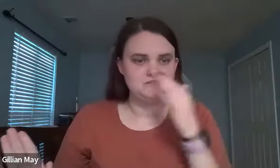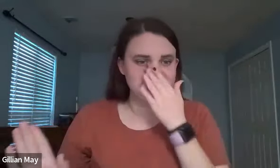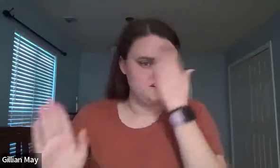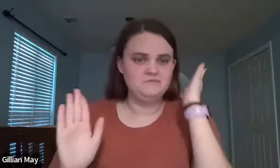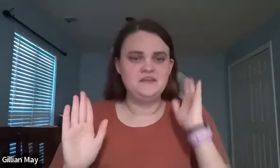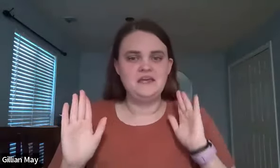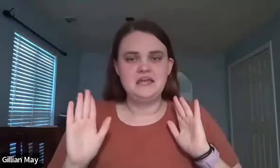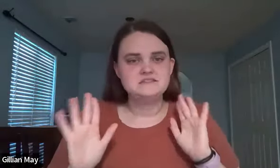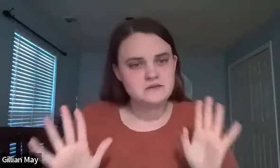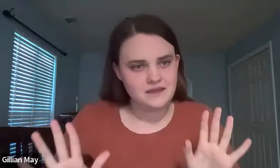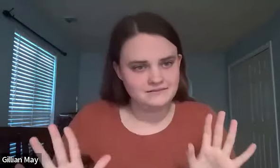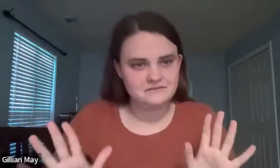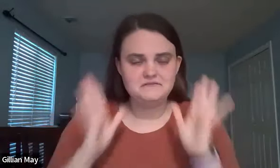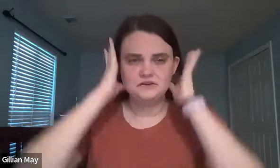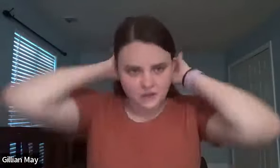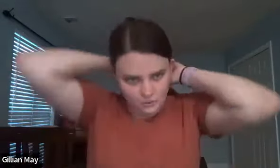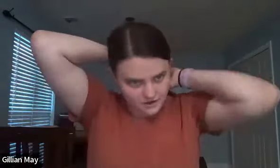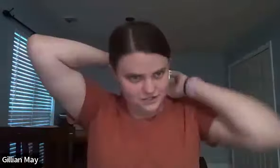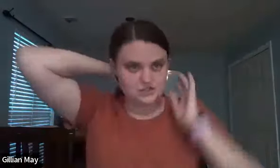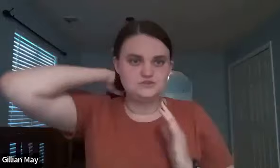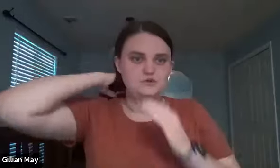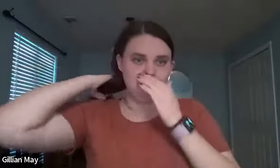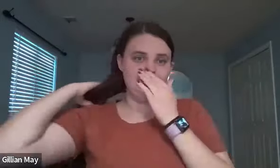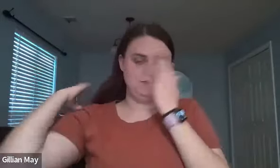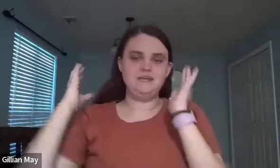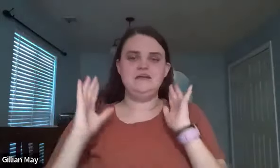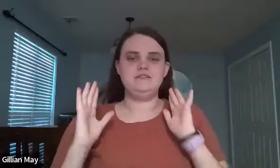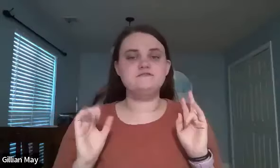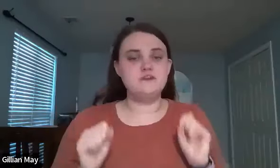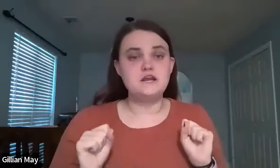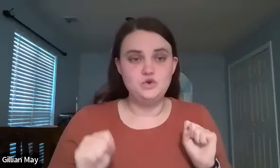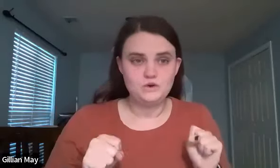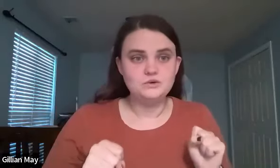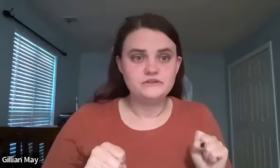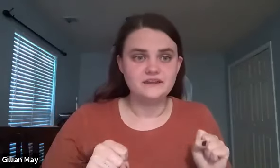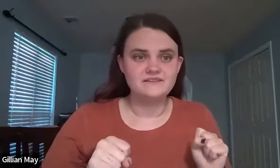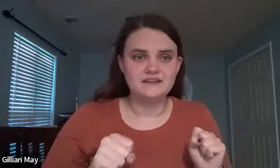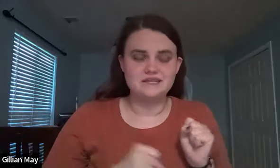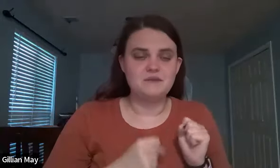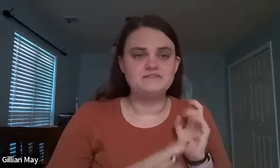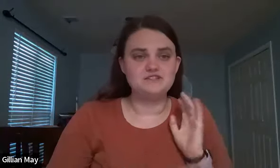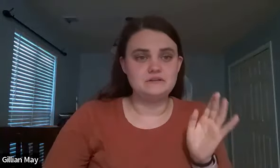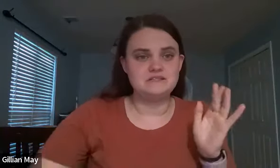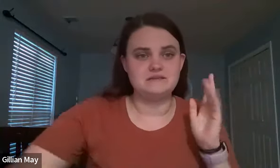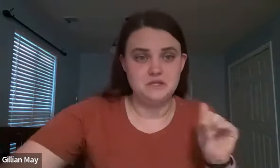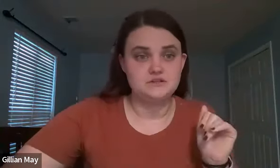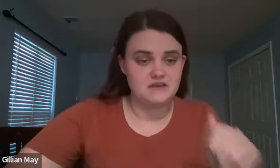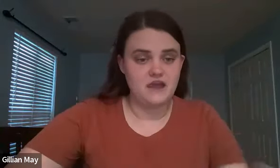So it's okay if you're like, oh my gosh, those two are getting me. That's a very normal thing. Like the amount of students and peers I've